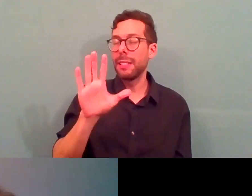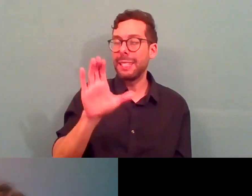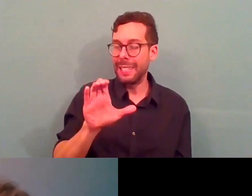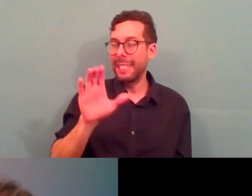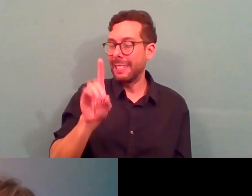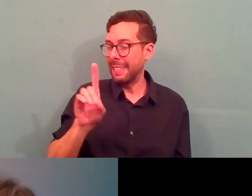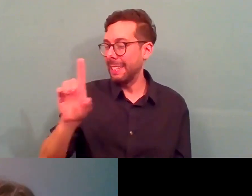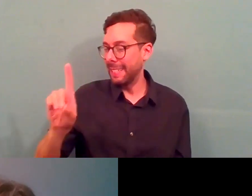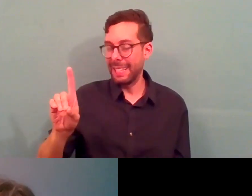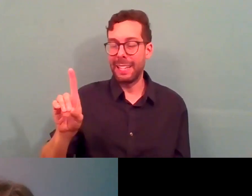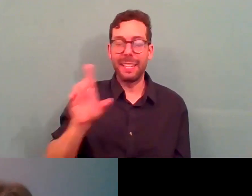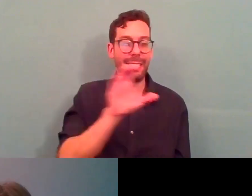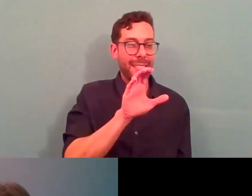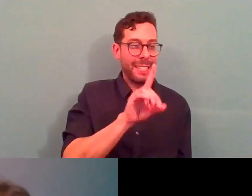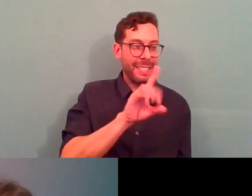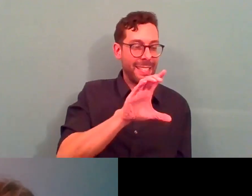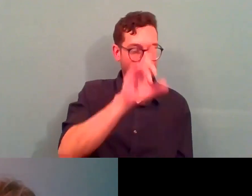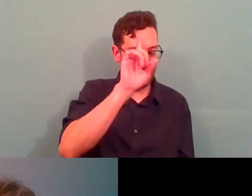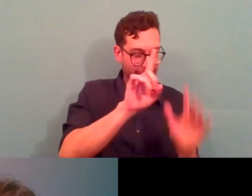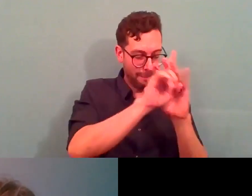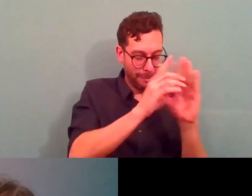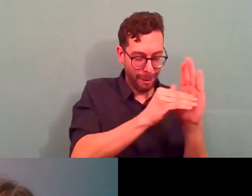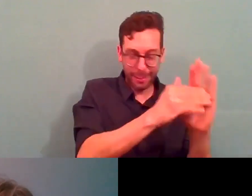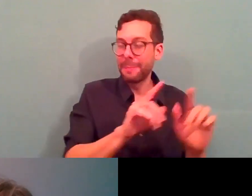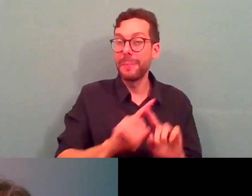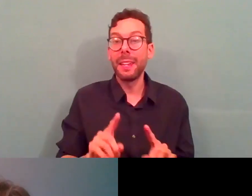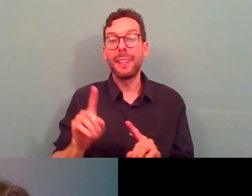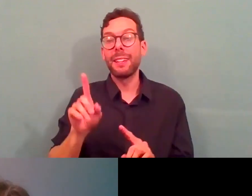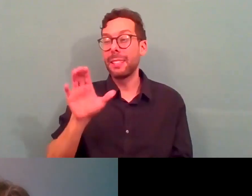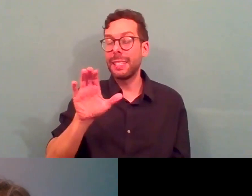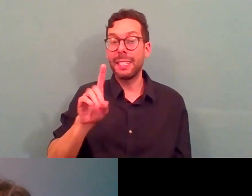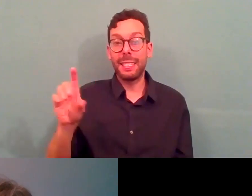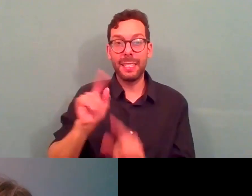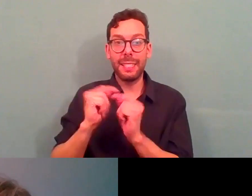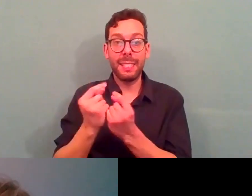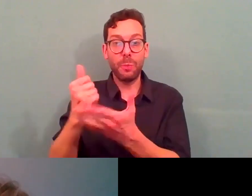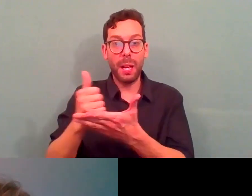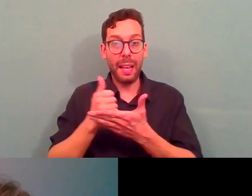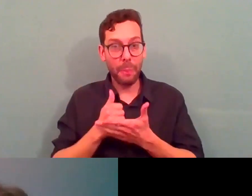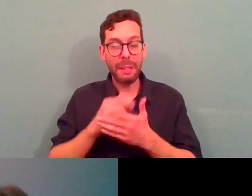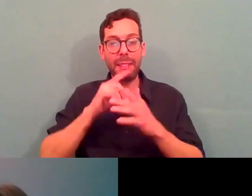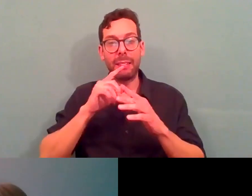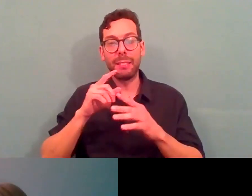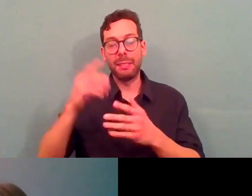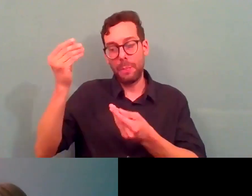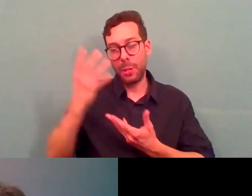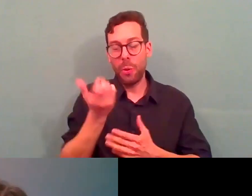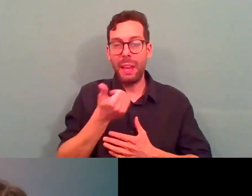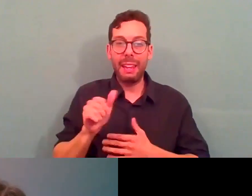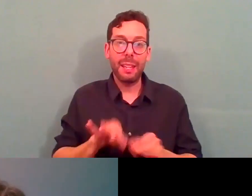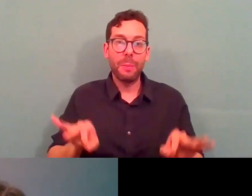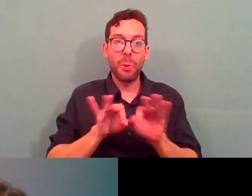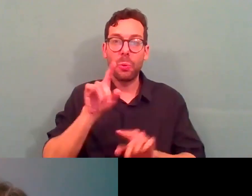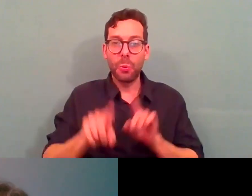lately, to help me if I've missed any major ones, and we can make sure we get to them. So thank you guys so much again for your